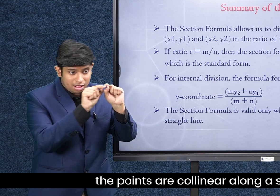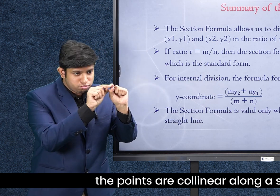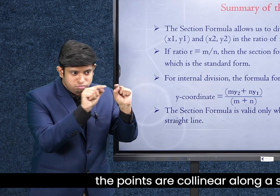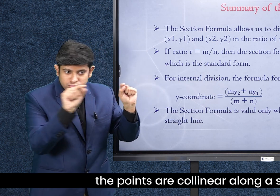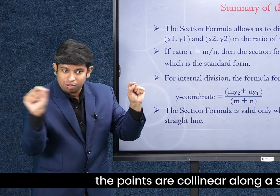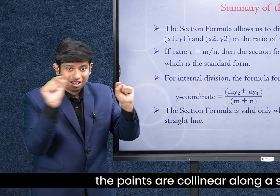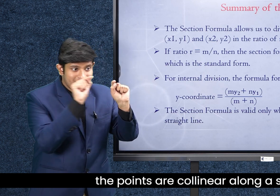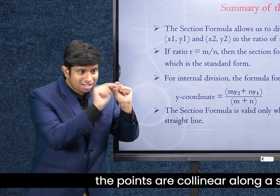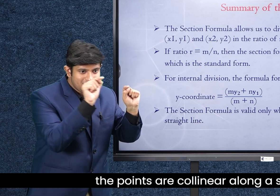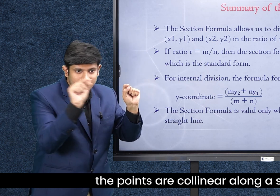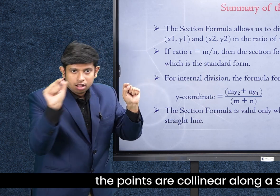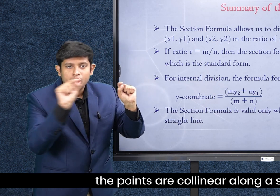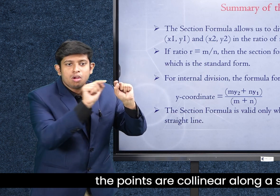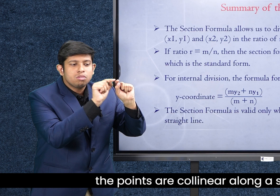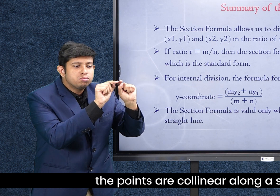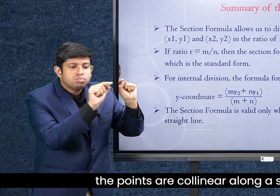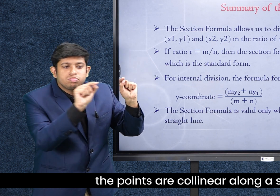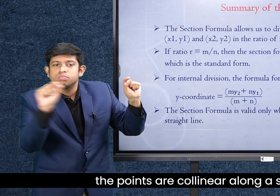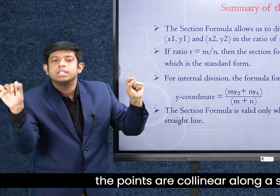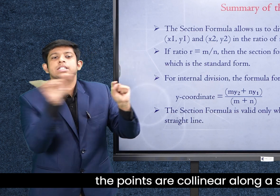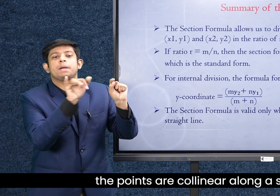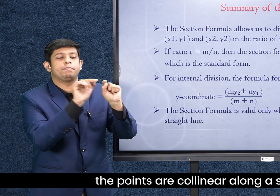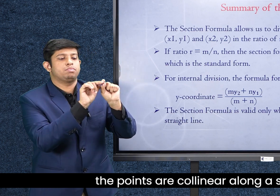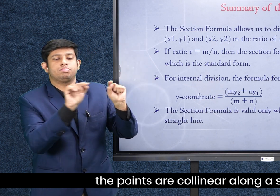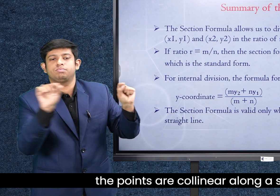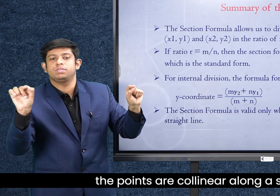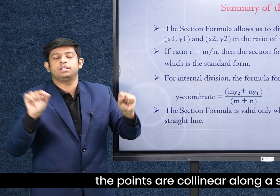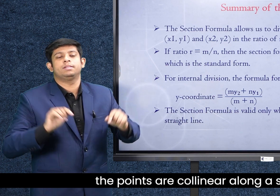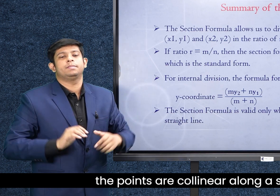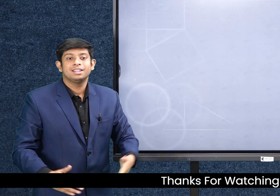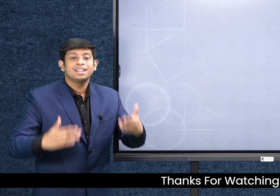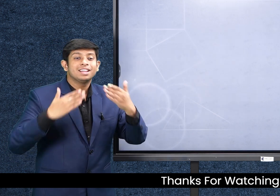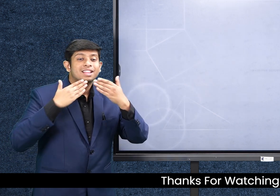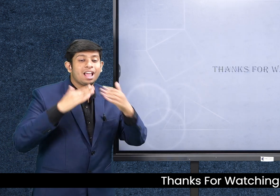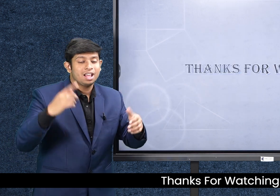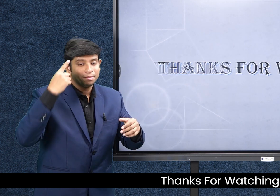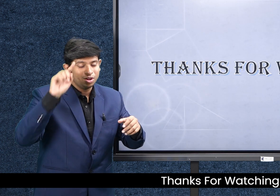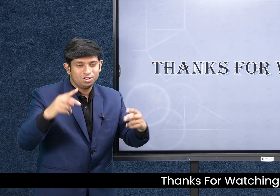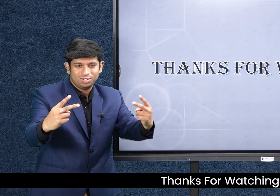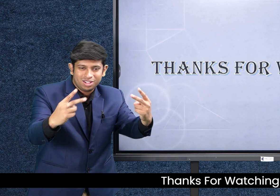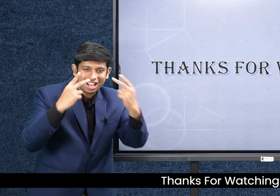Thanks for watching.